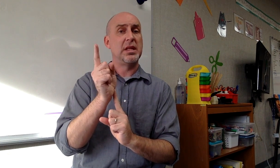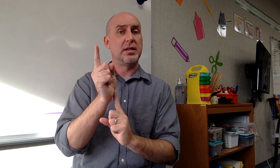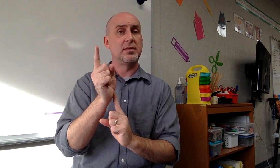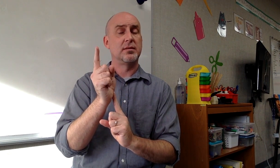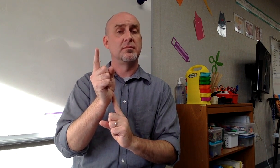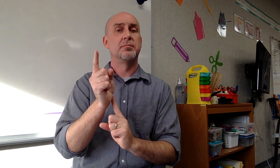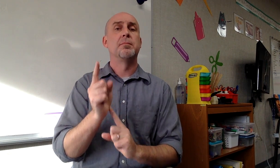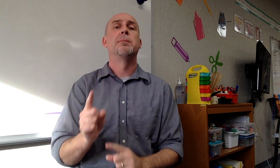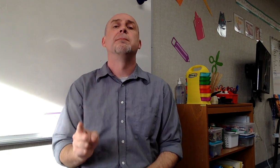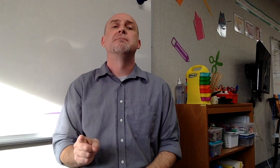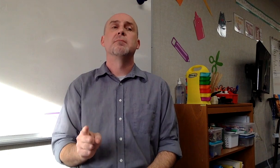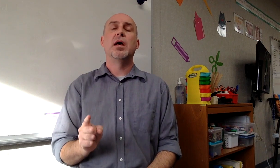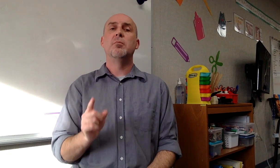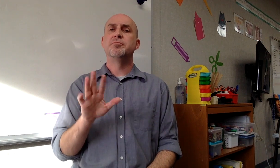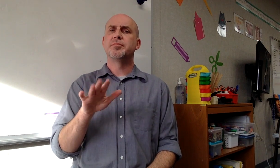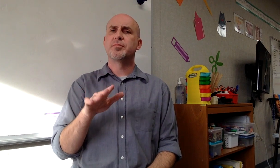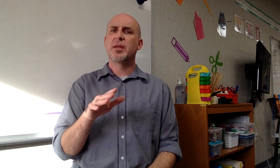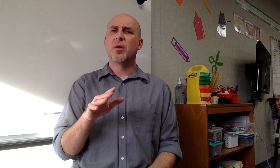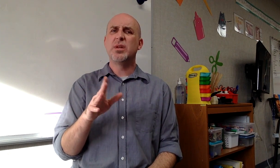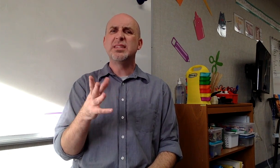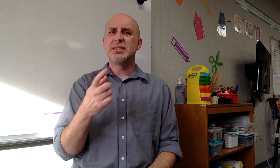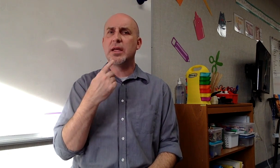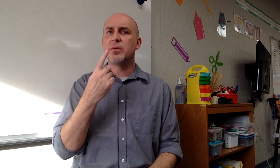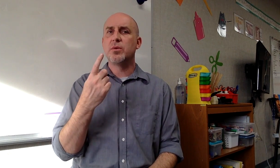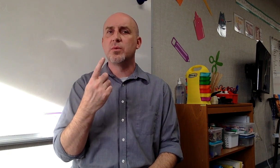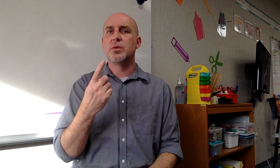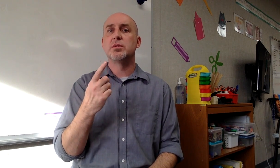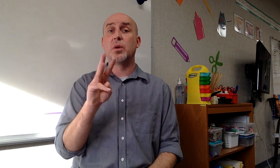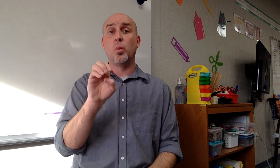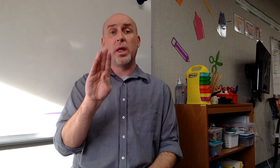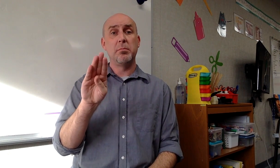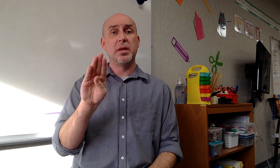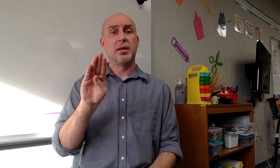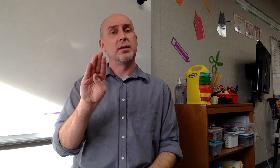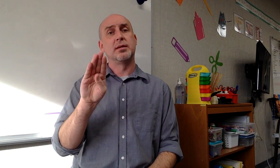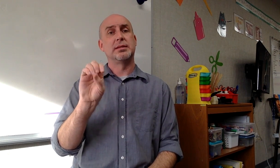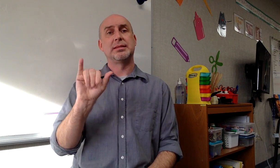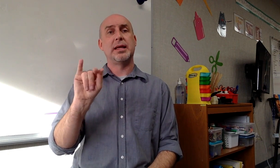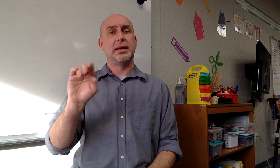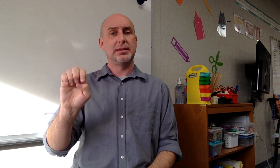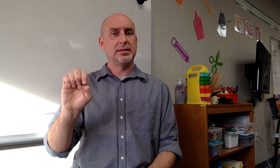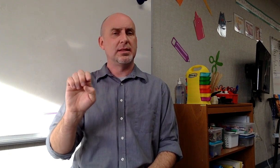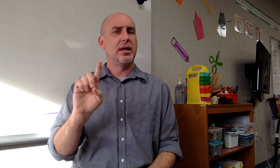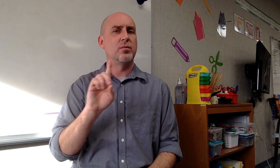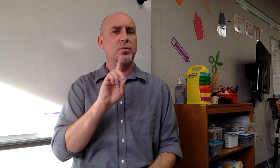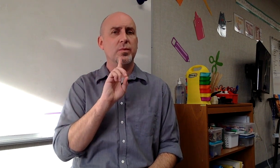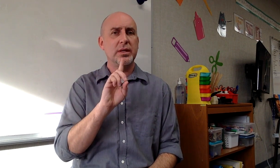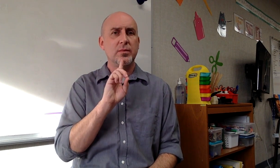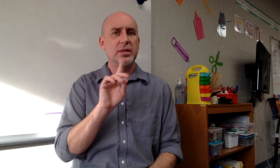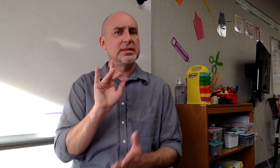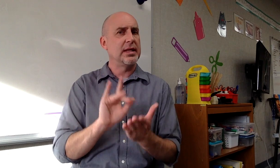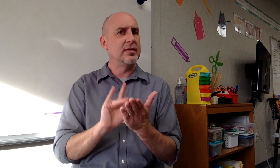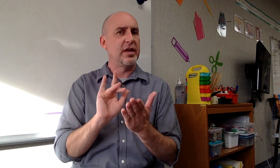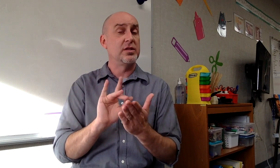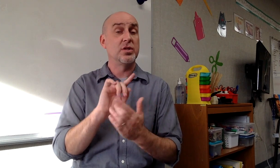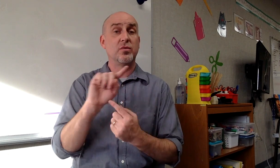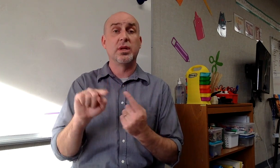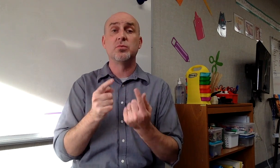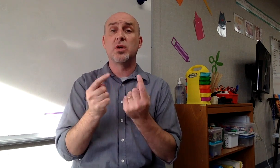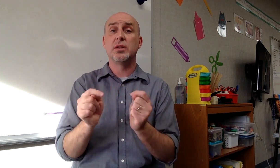minute. I wanted to tell you there's a website that I really take advantage of when I'm trying